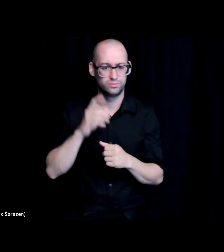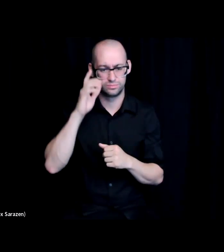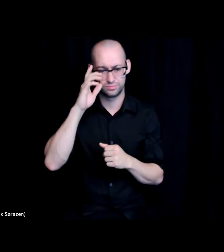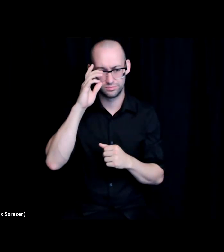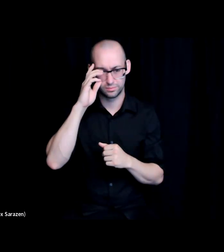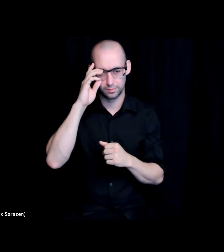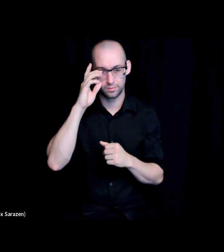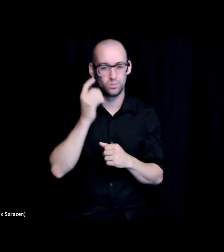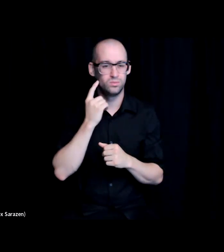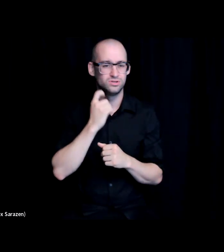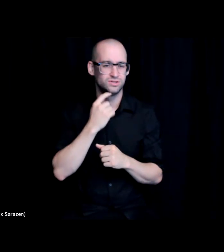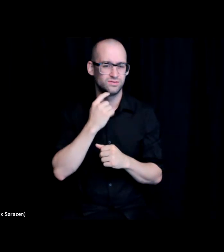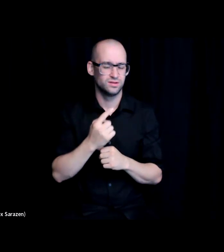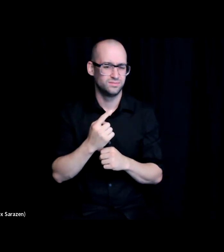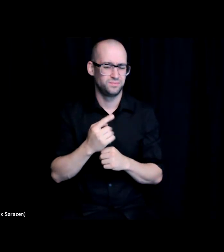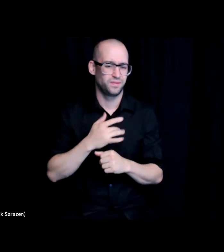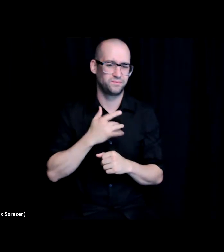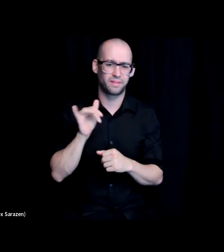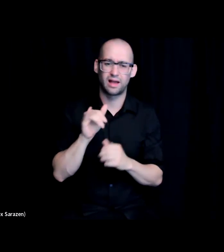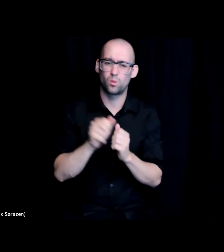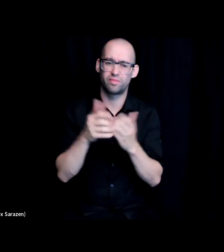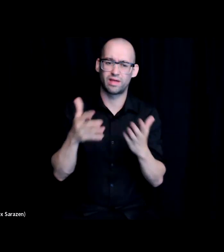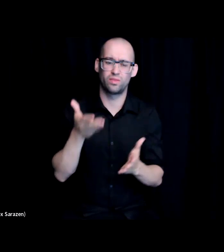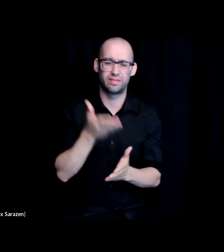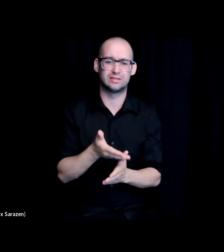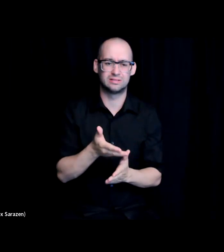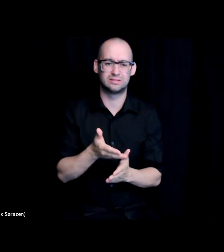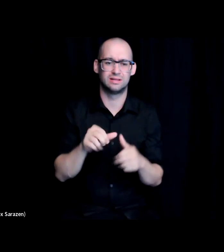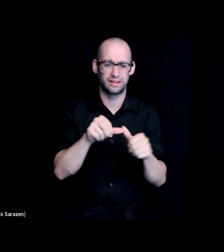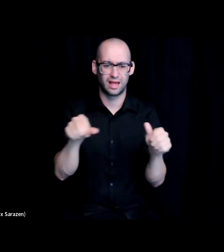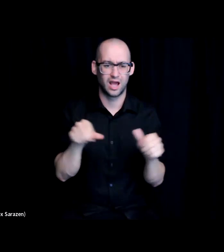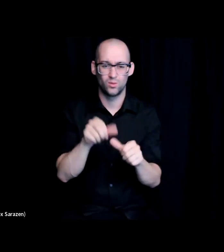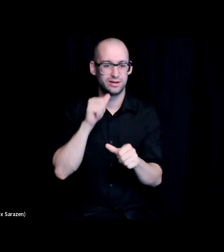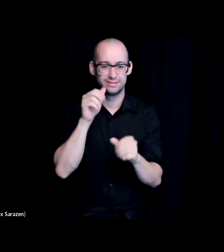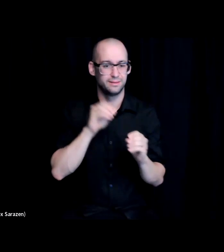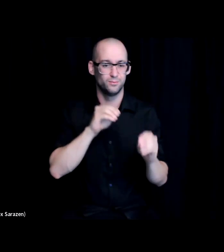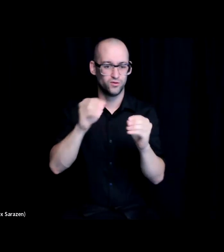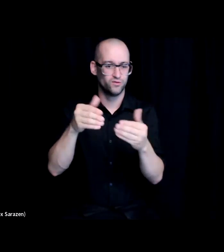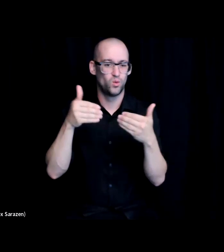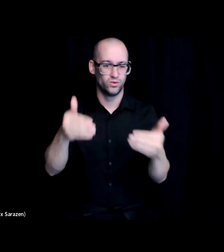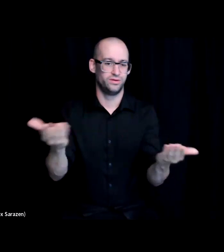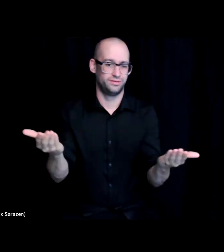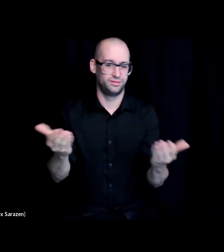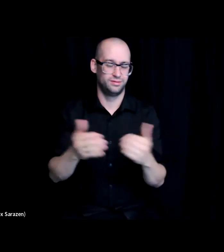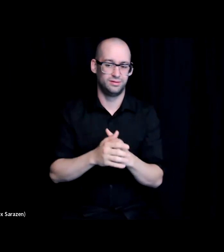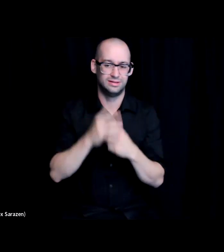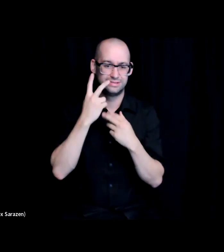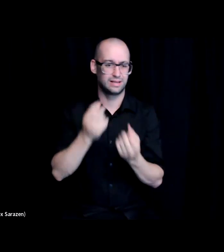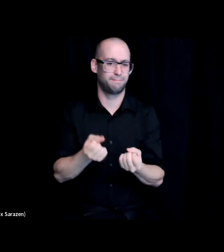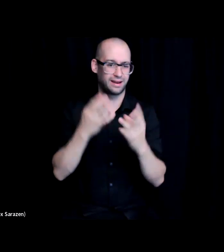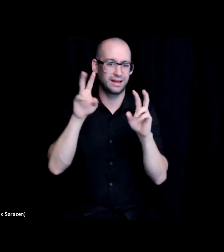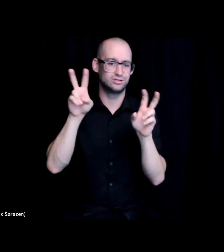We just feel that without this, the area doesn't move forward. We're seeing many issues